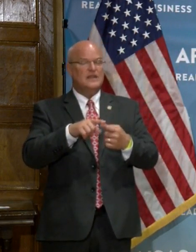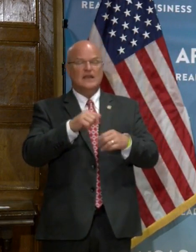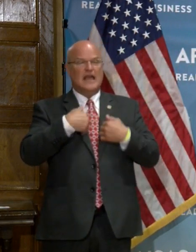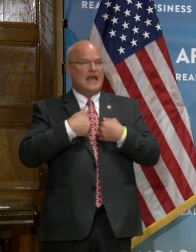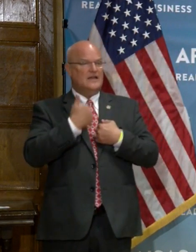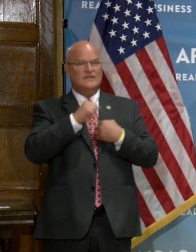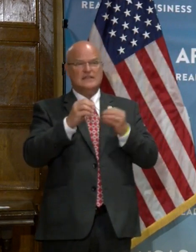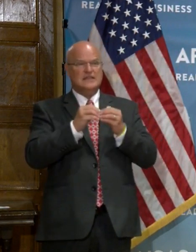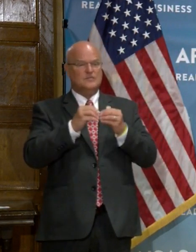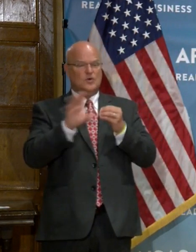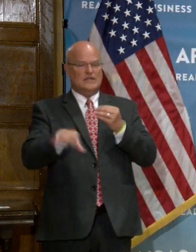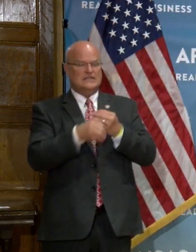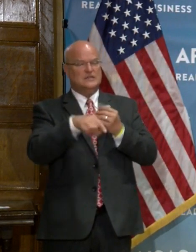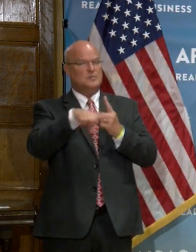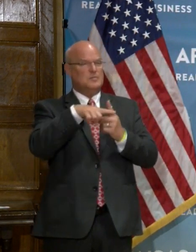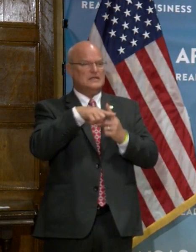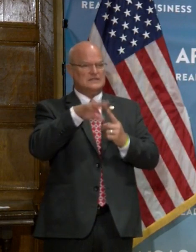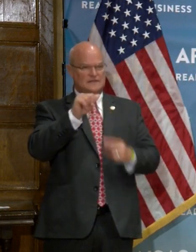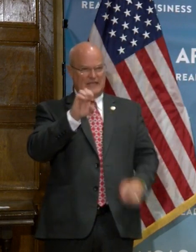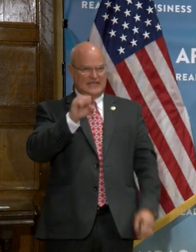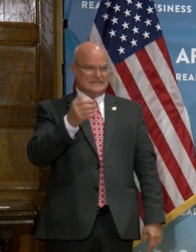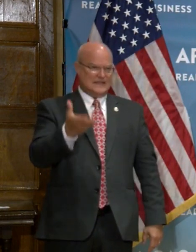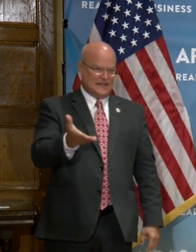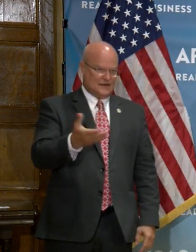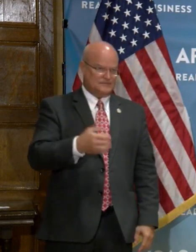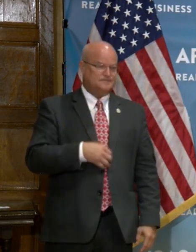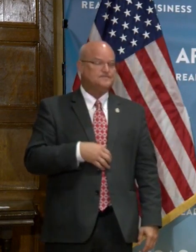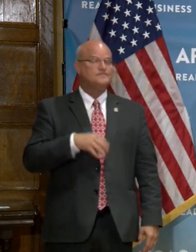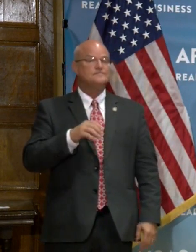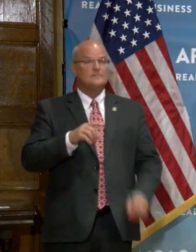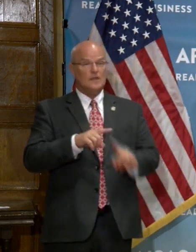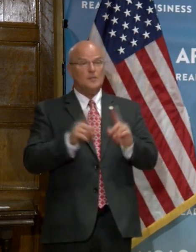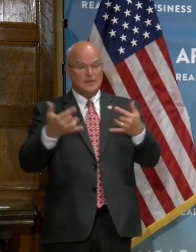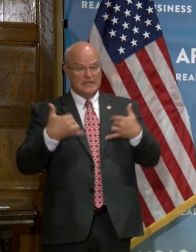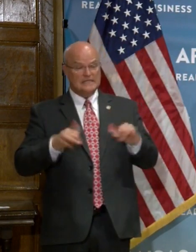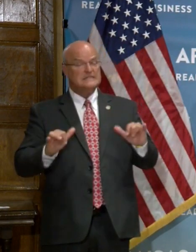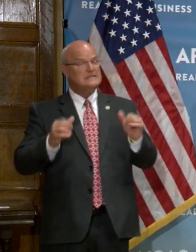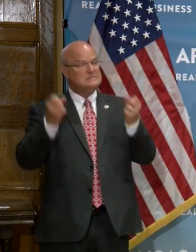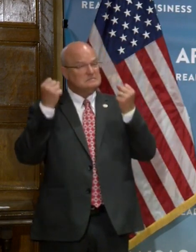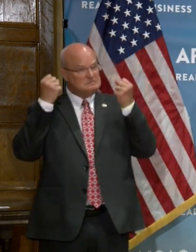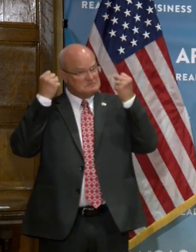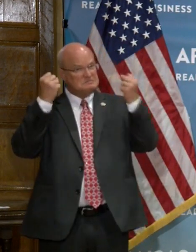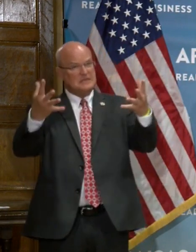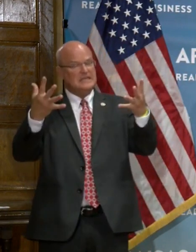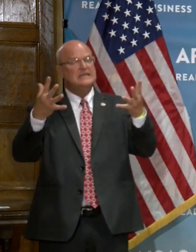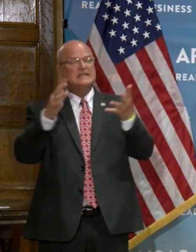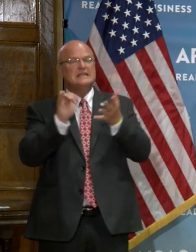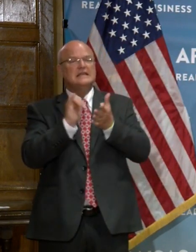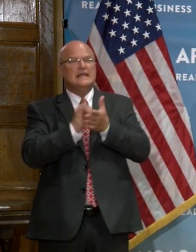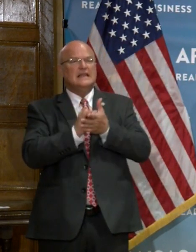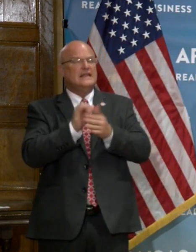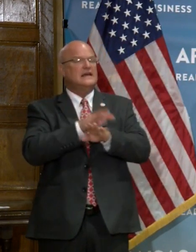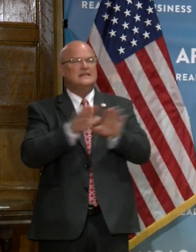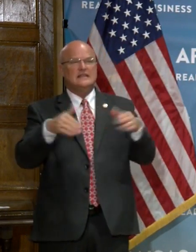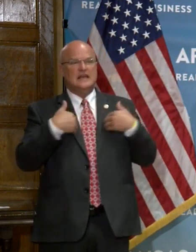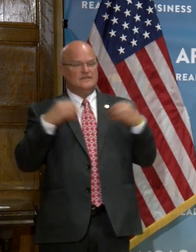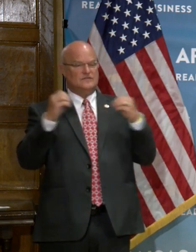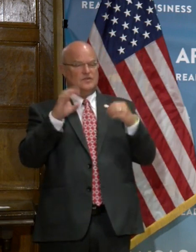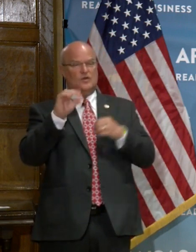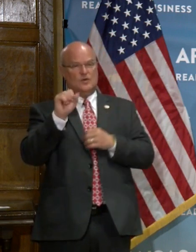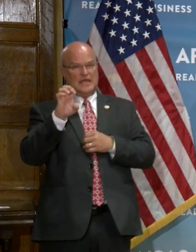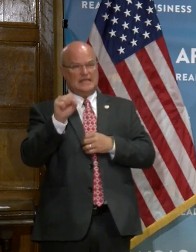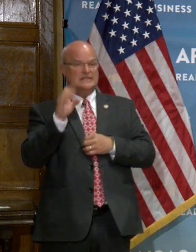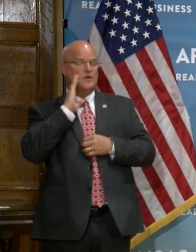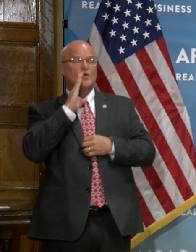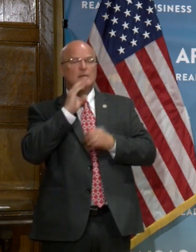don't have any additional positive cases. But there are still the majority that don't have any cases,